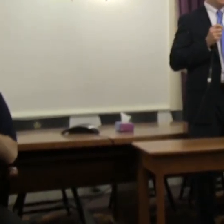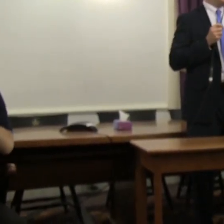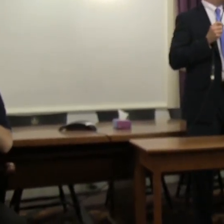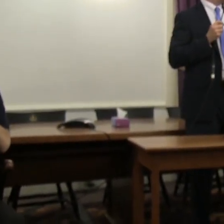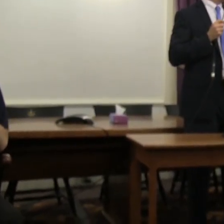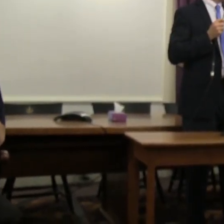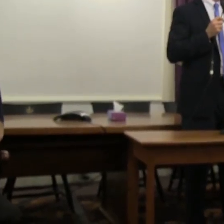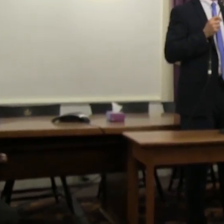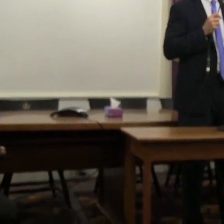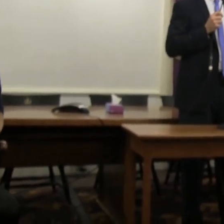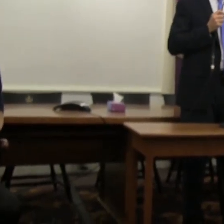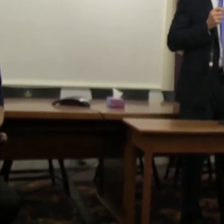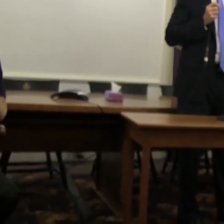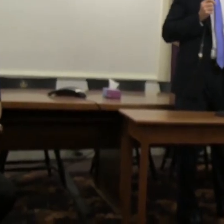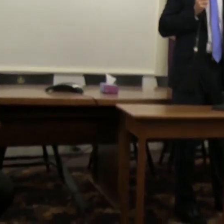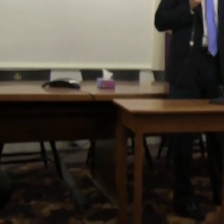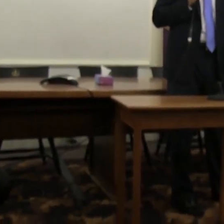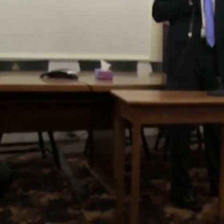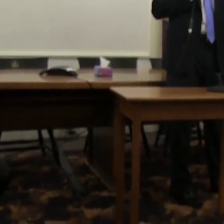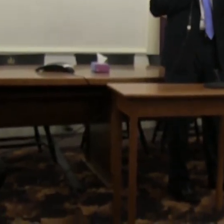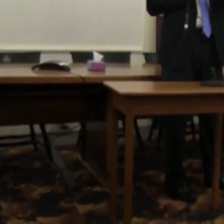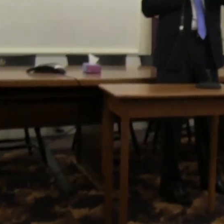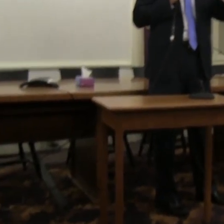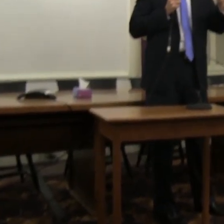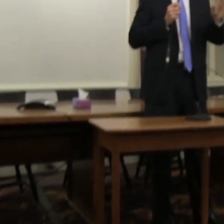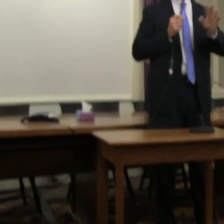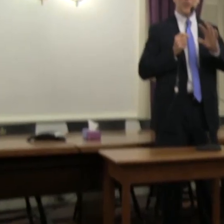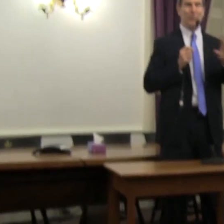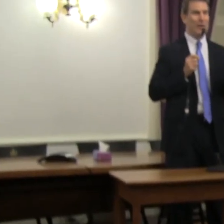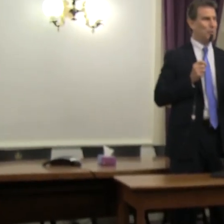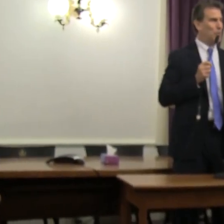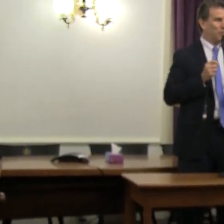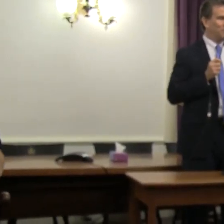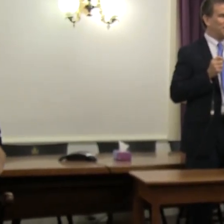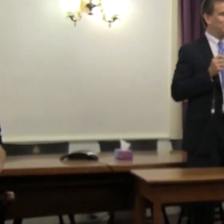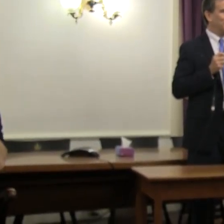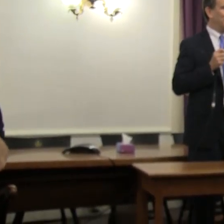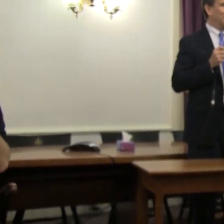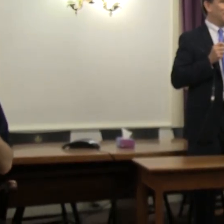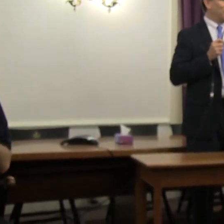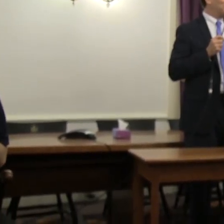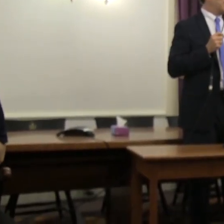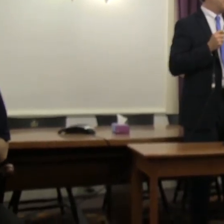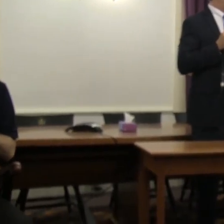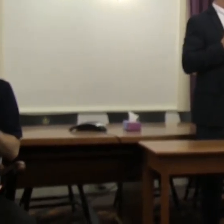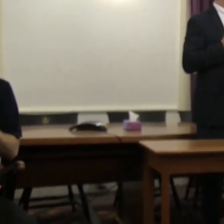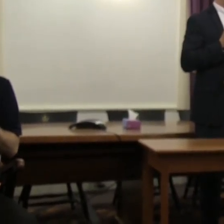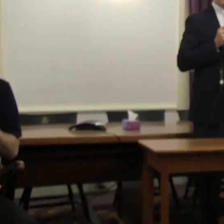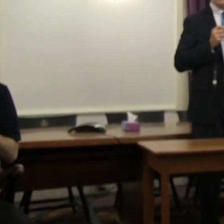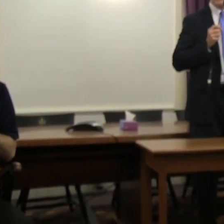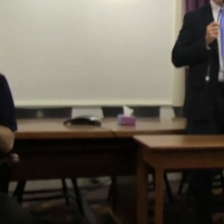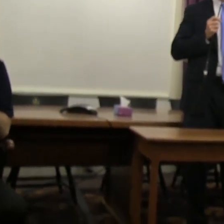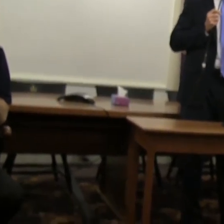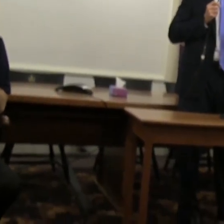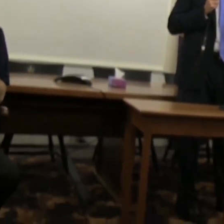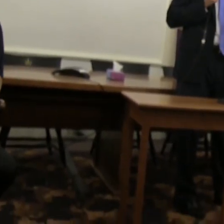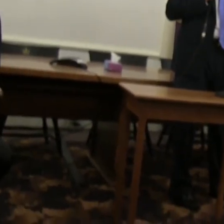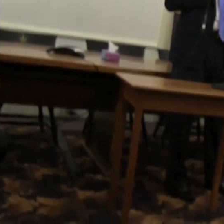your voices really do matter. They matter here in Montpelier. They matter down in D.C. And my boss has been so proud to be